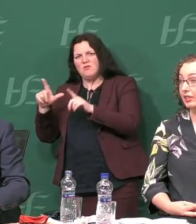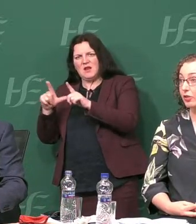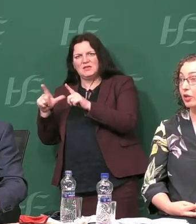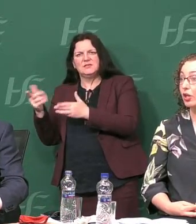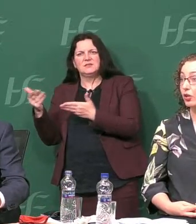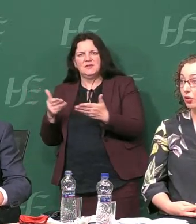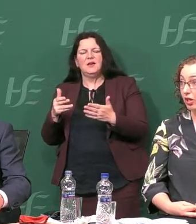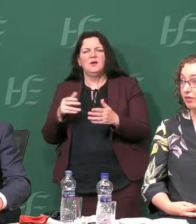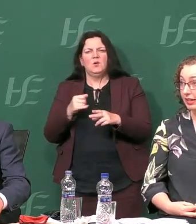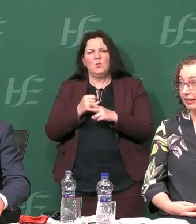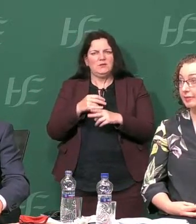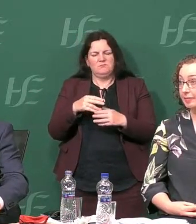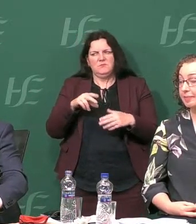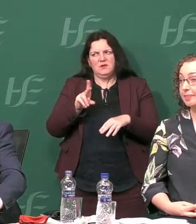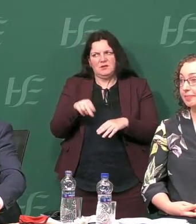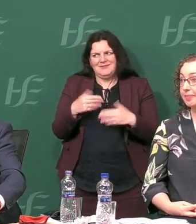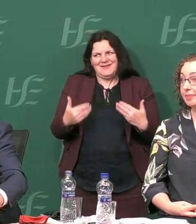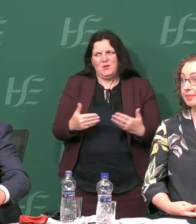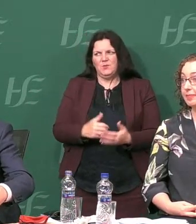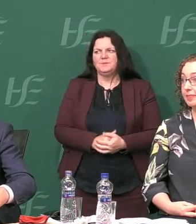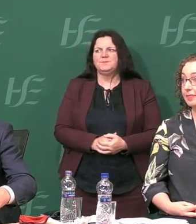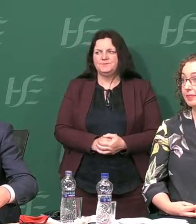guidance after that. So not currently.